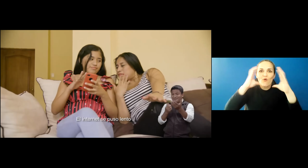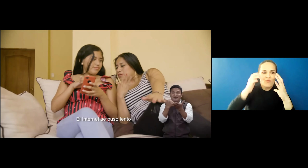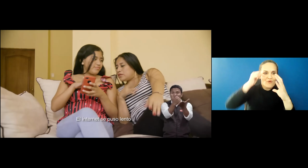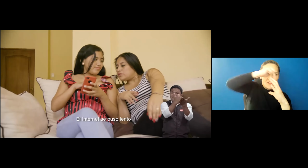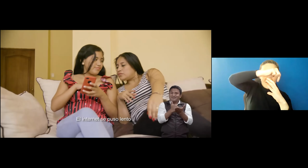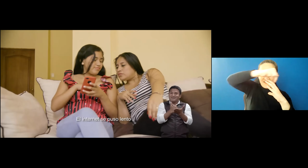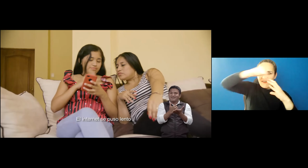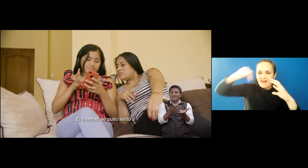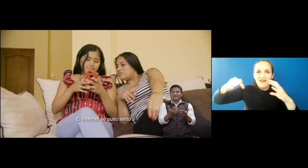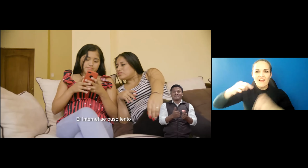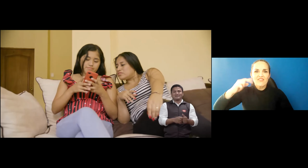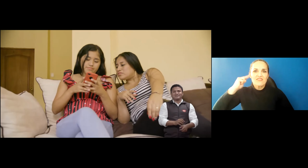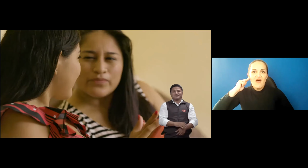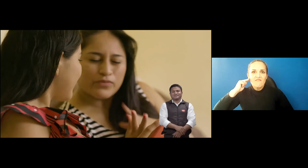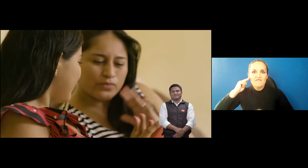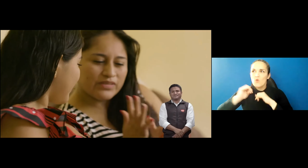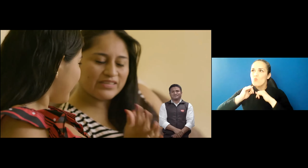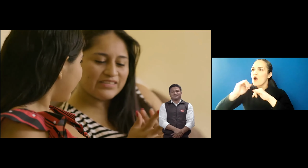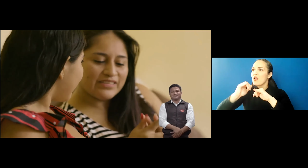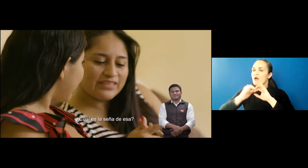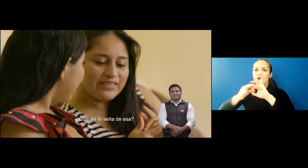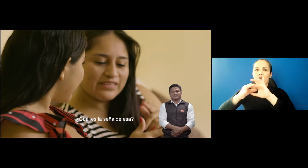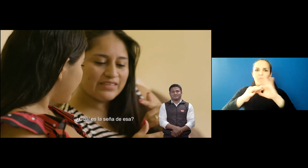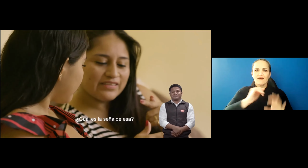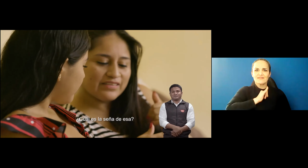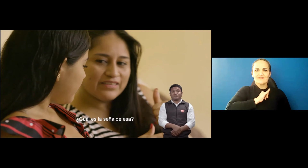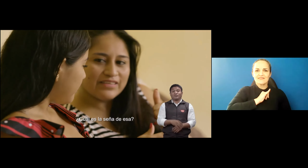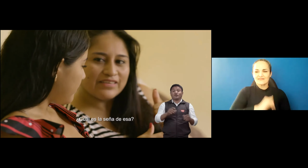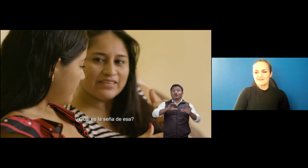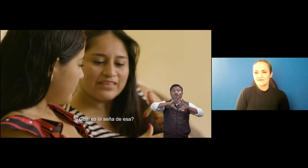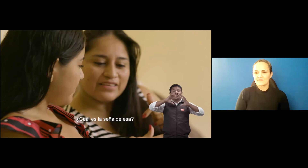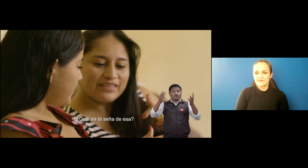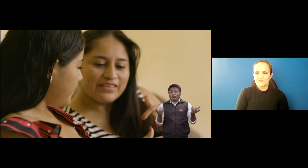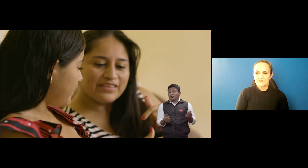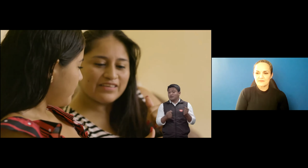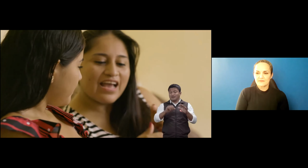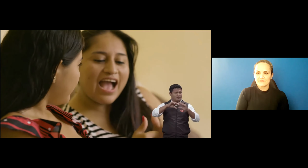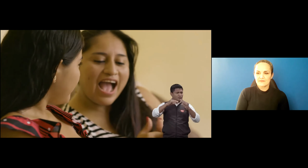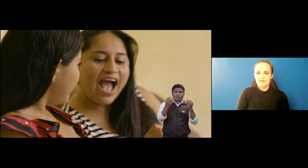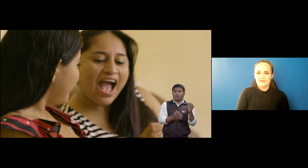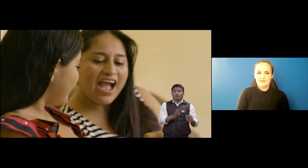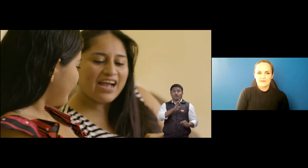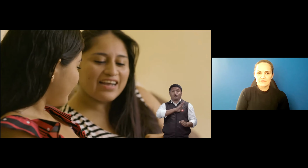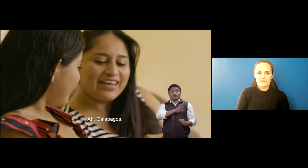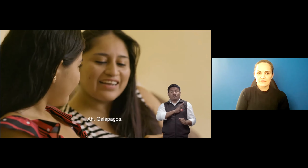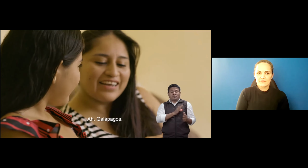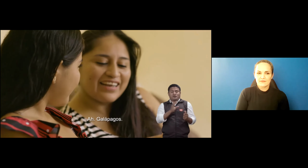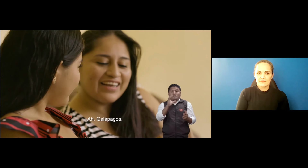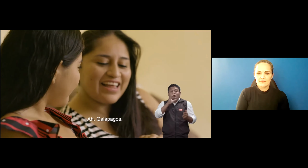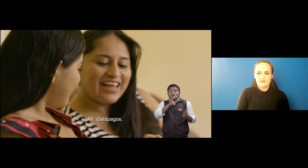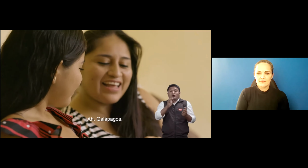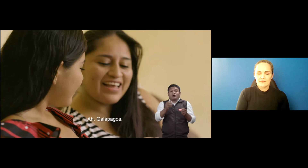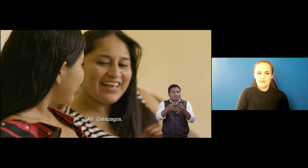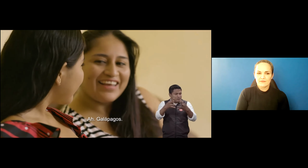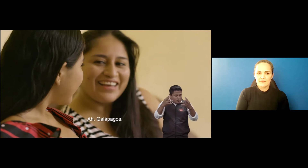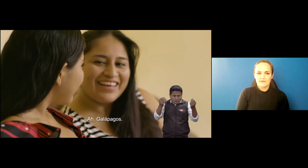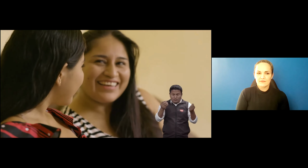always attentive, looking, reviewing what materials out there that can help her.